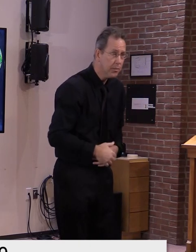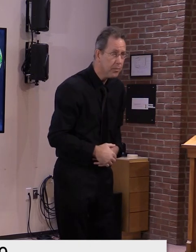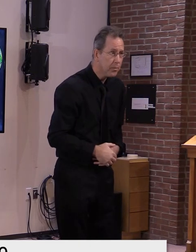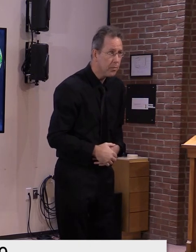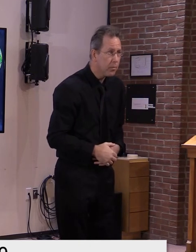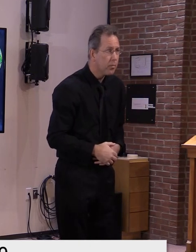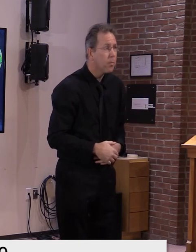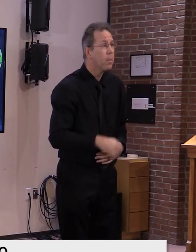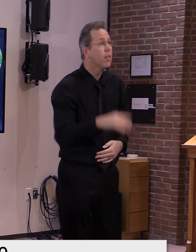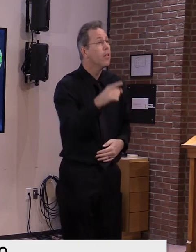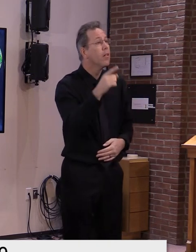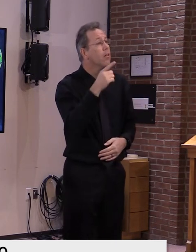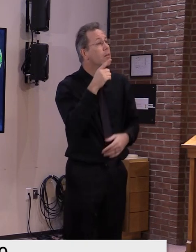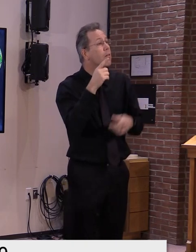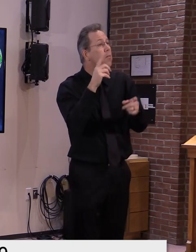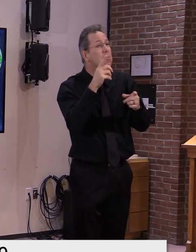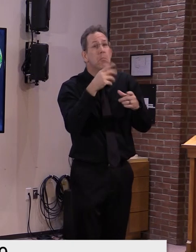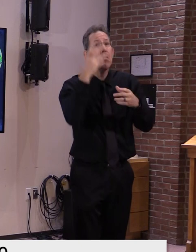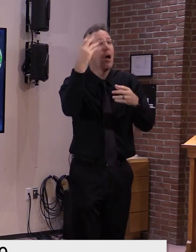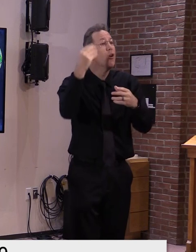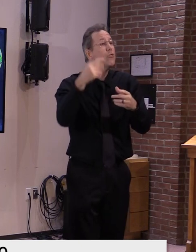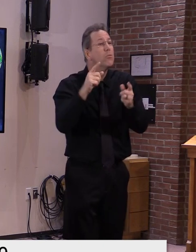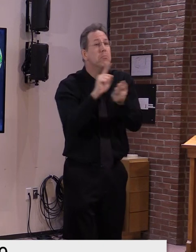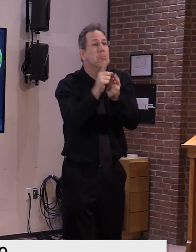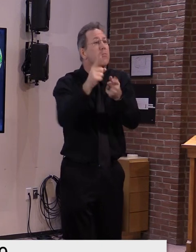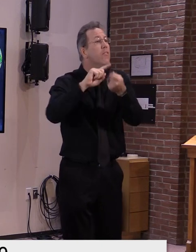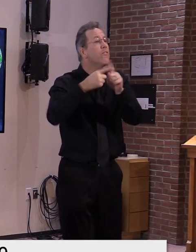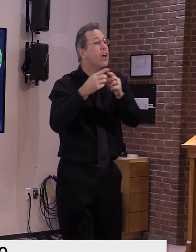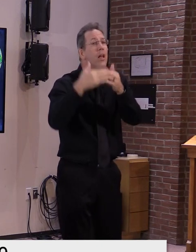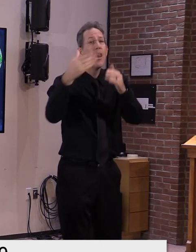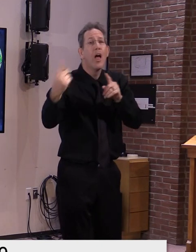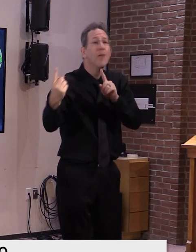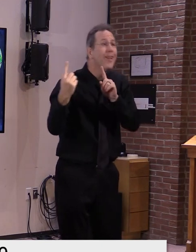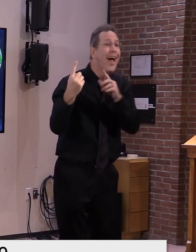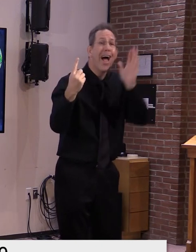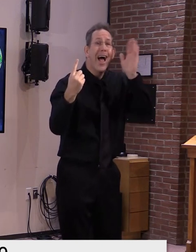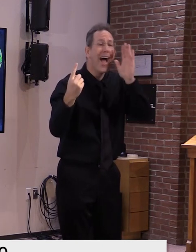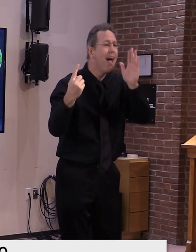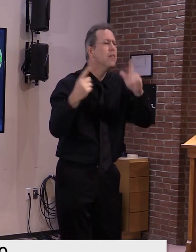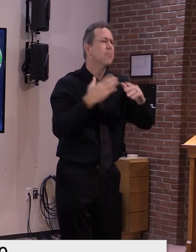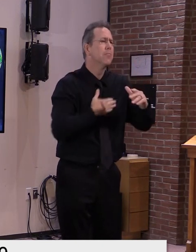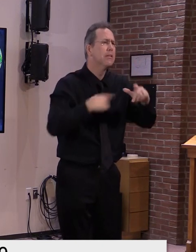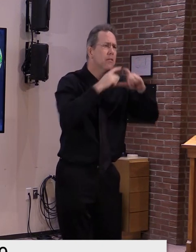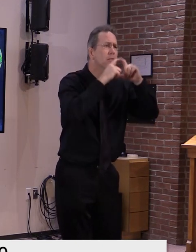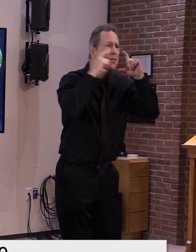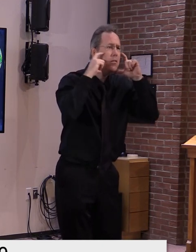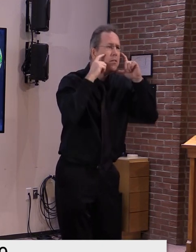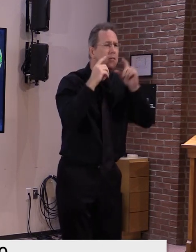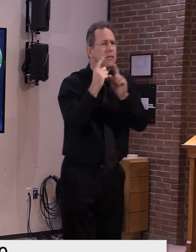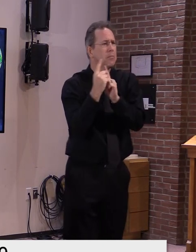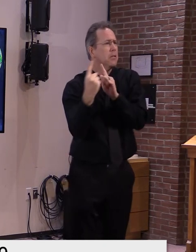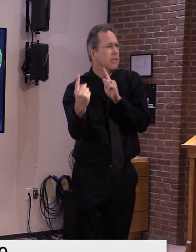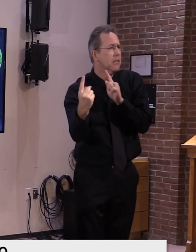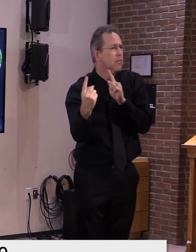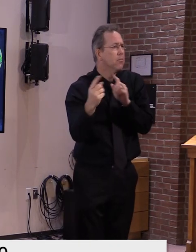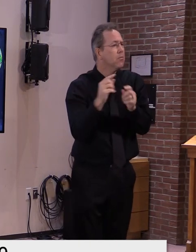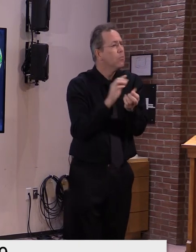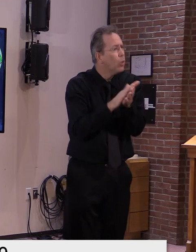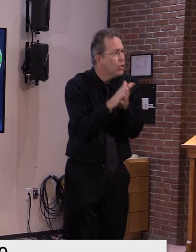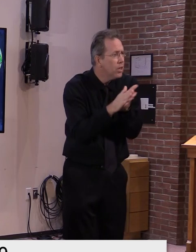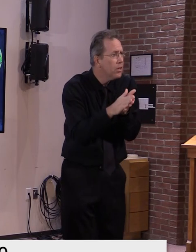mask, keep 6 feet apart, and wash your hands. These are the most important things we can do right